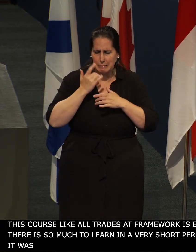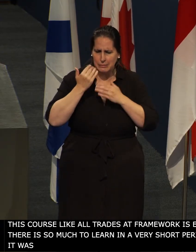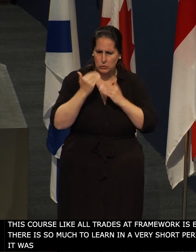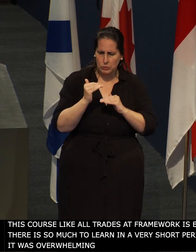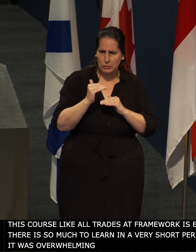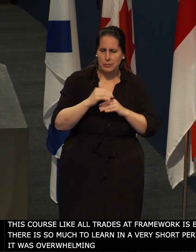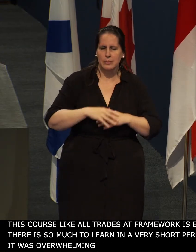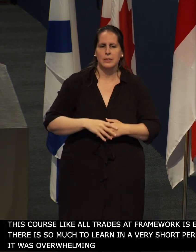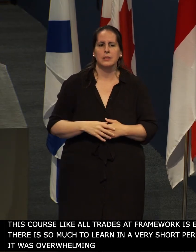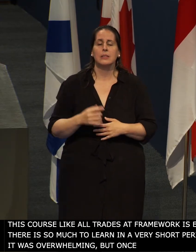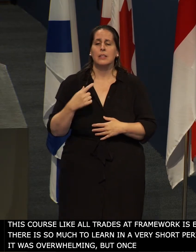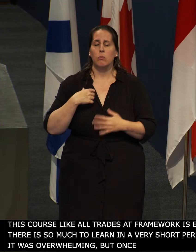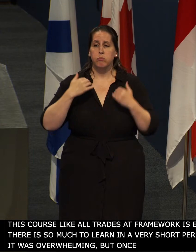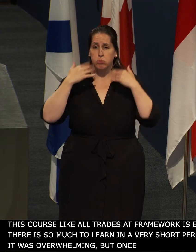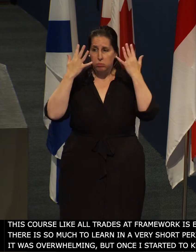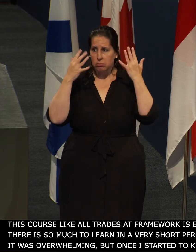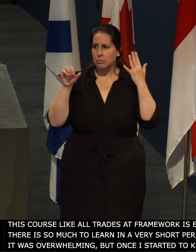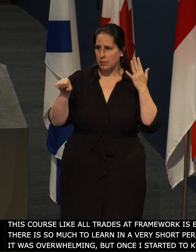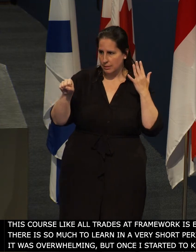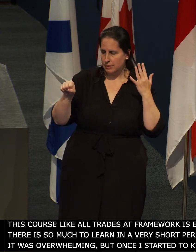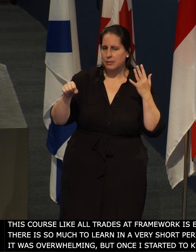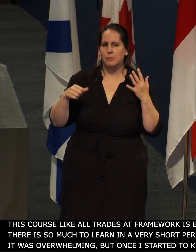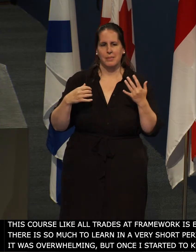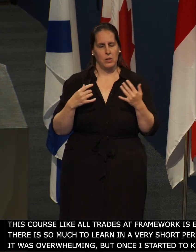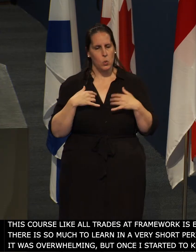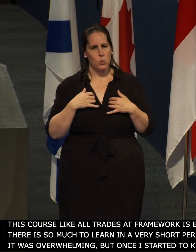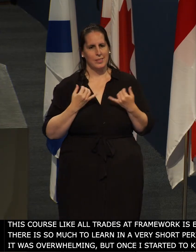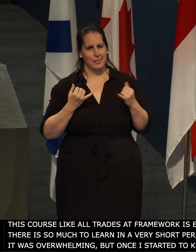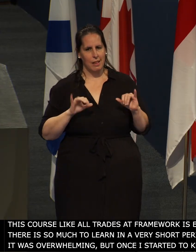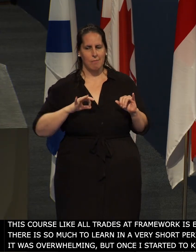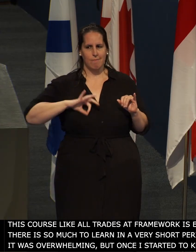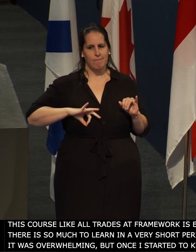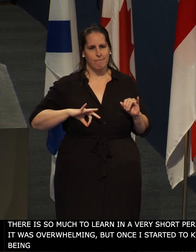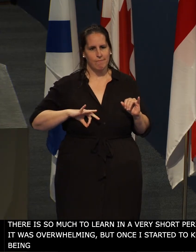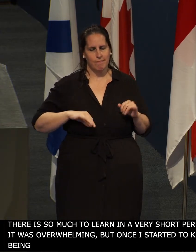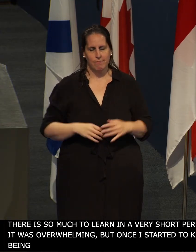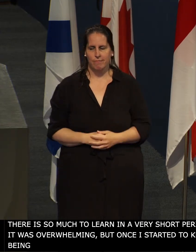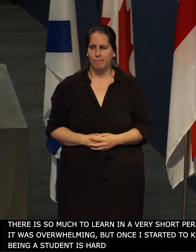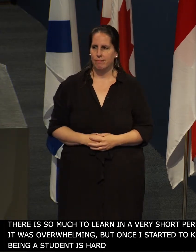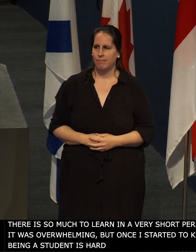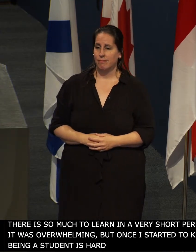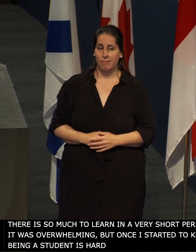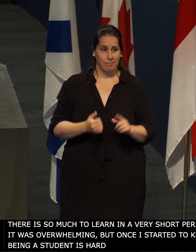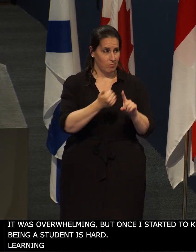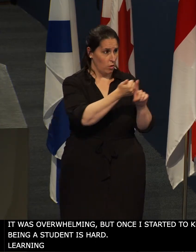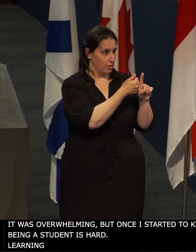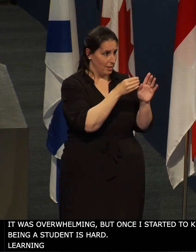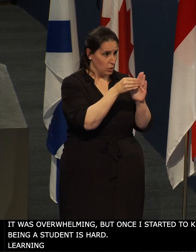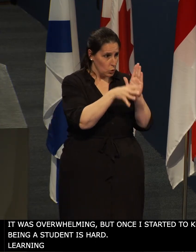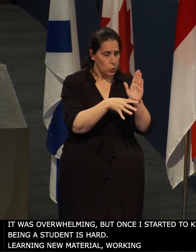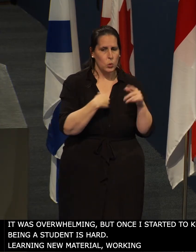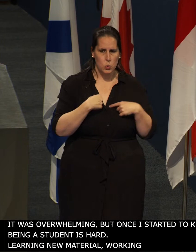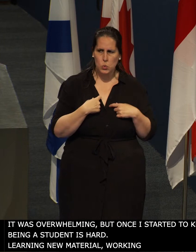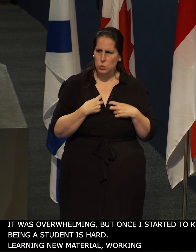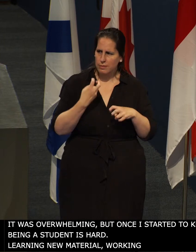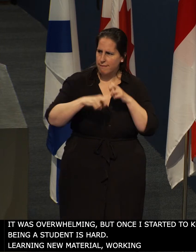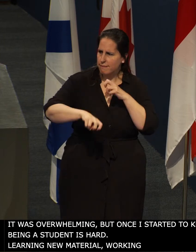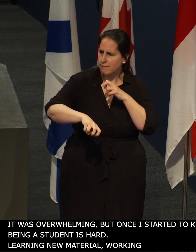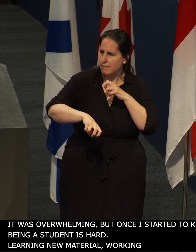it was so rewarding. Being a student is hard. Learning new material, working a part or full-time